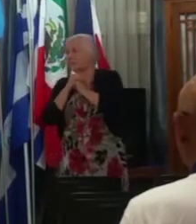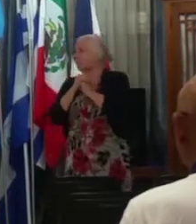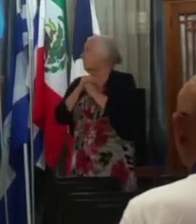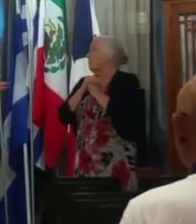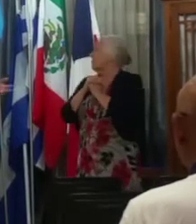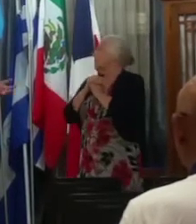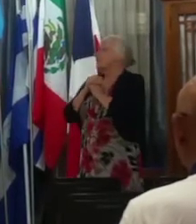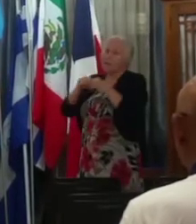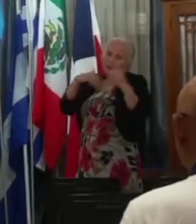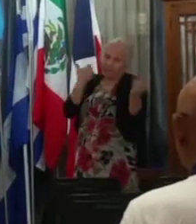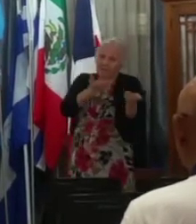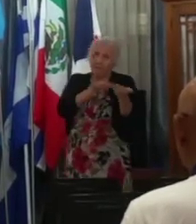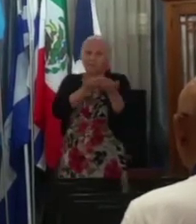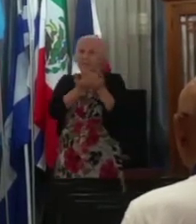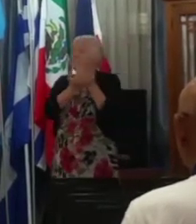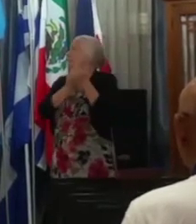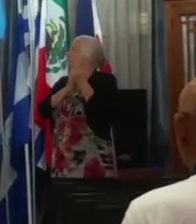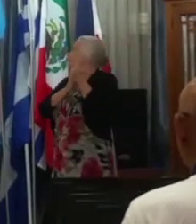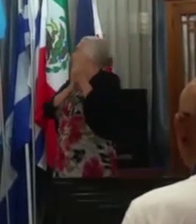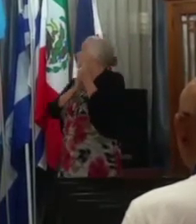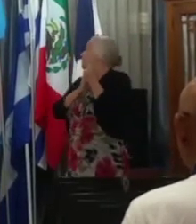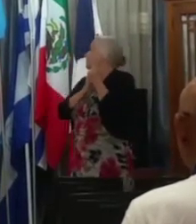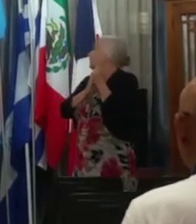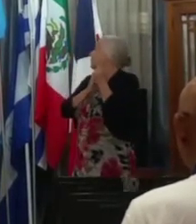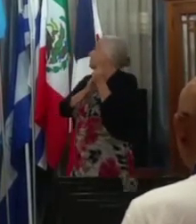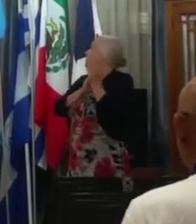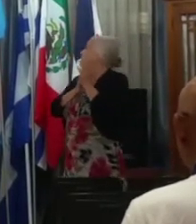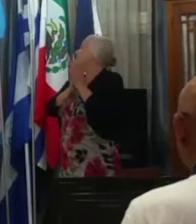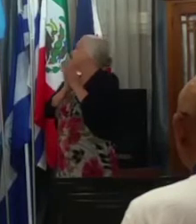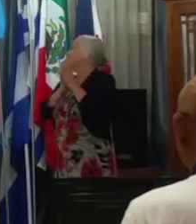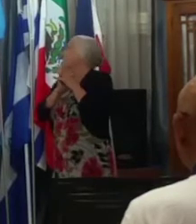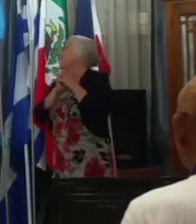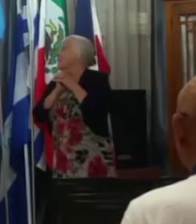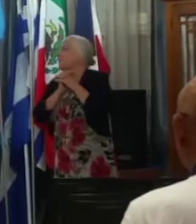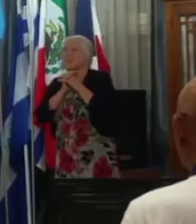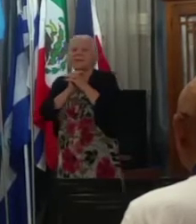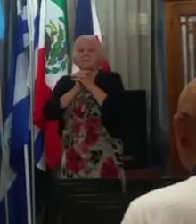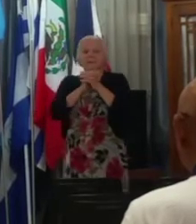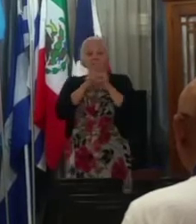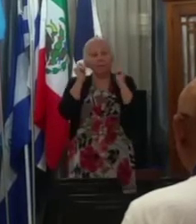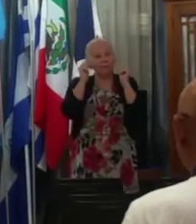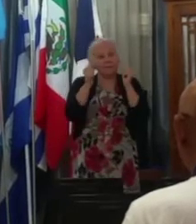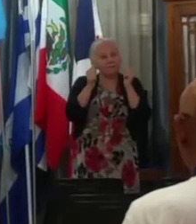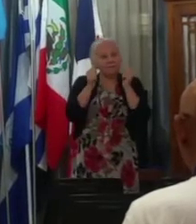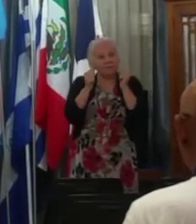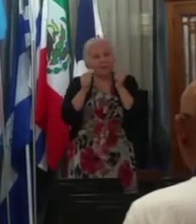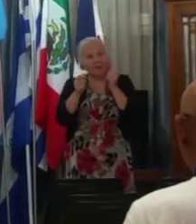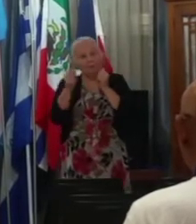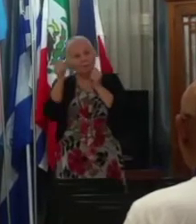So I've been there once before. Wendy showed me a penny that she had found.